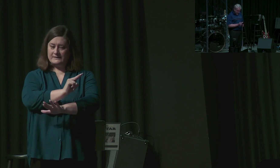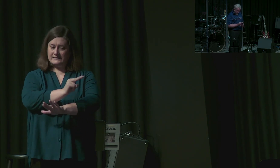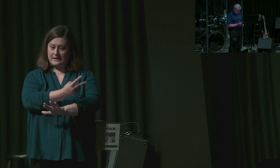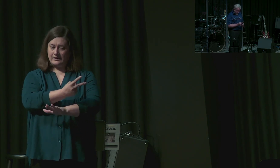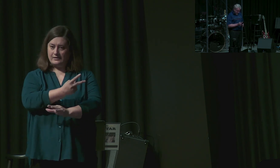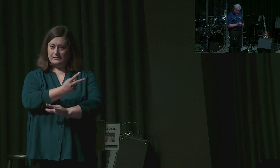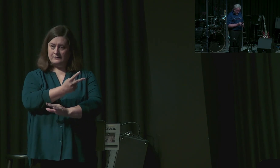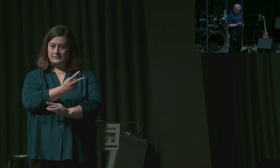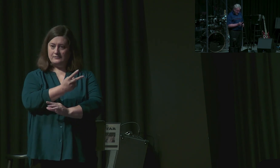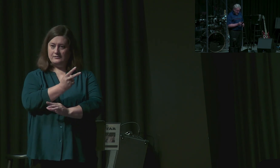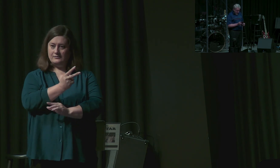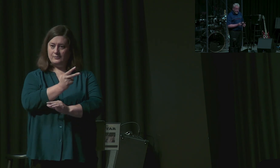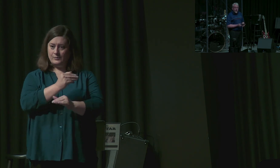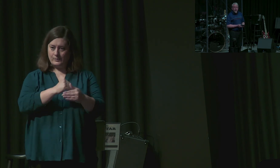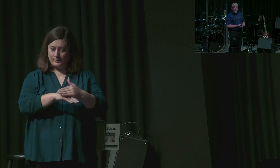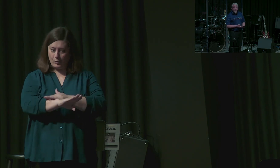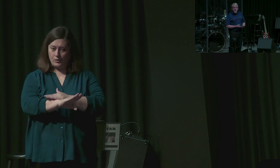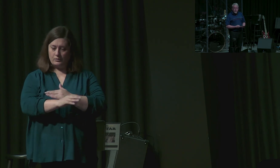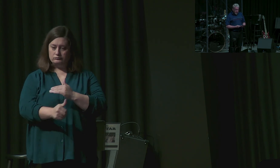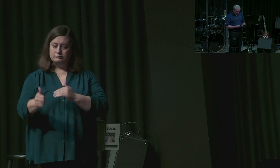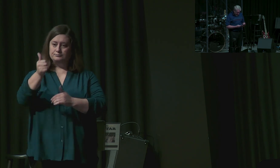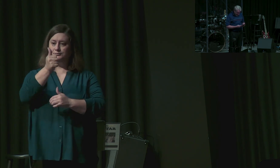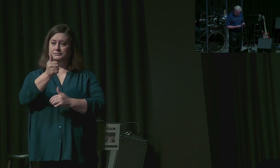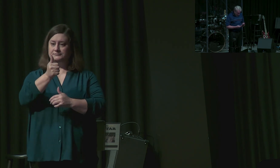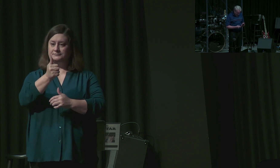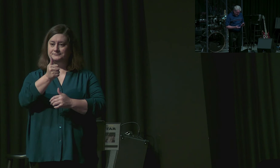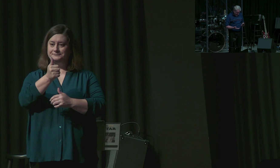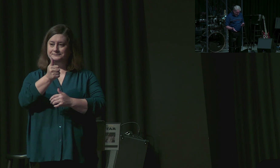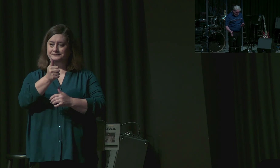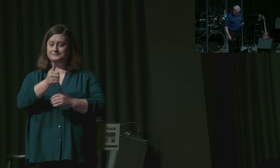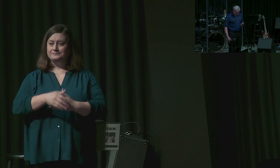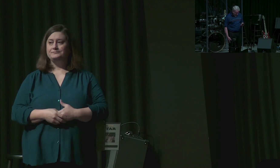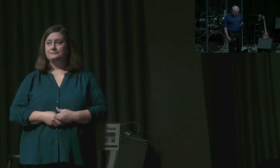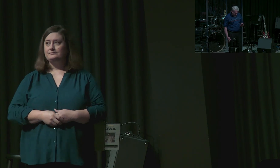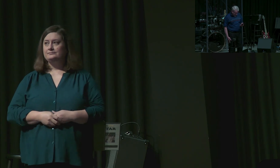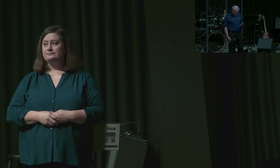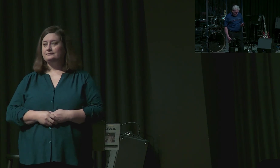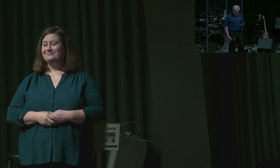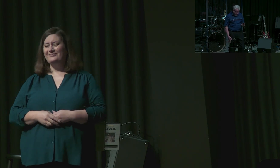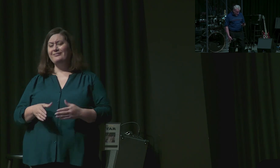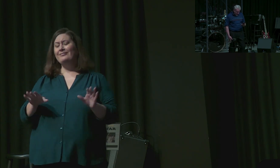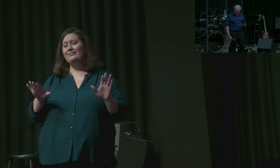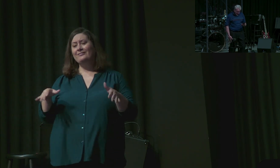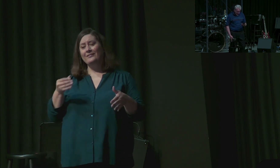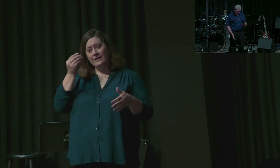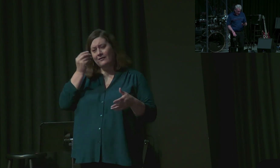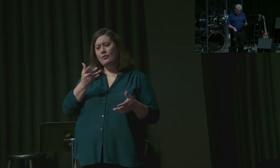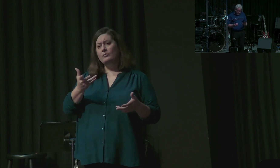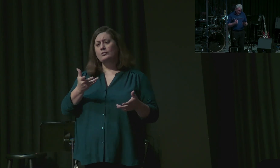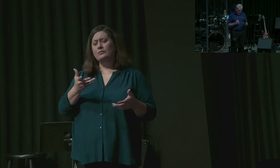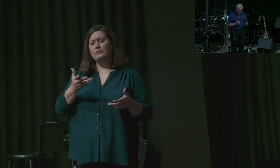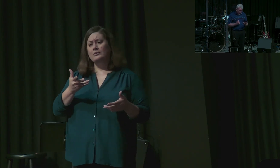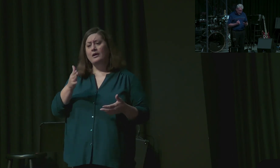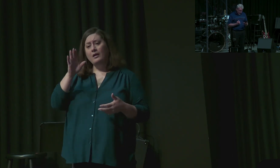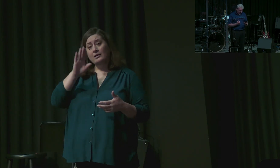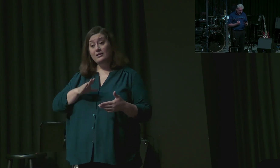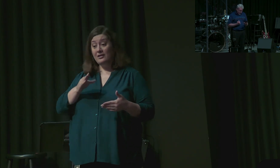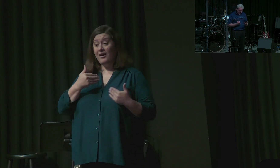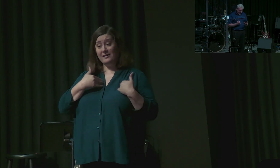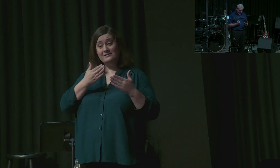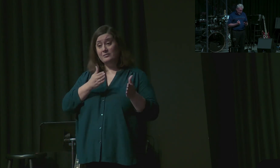purpose. You see, all through the Bible, God has purpose to elevate the younger over the